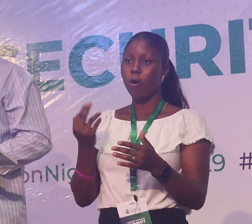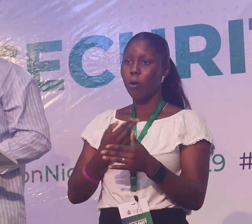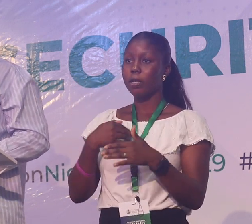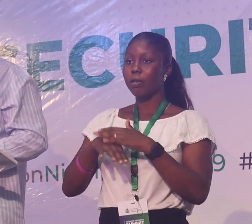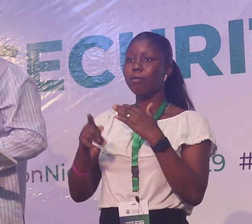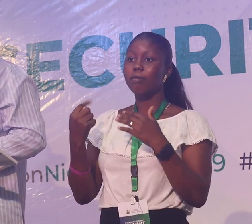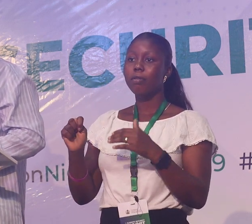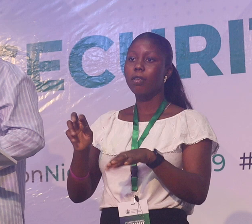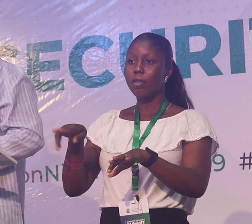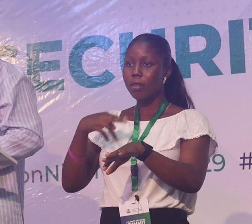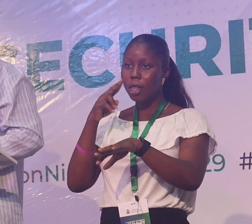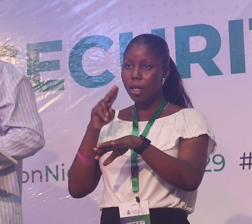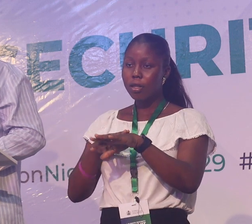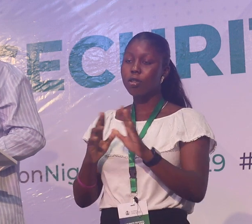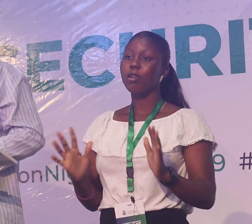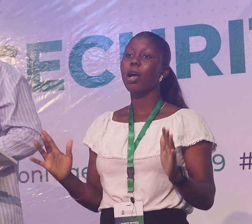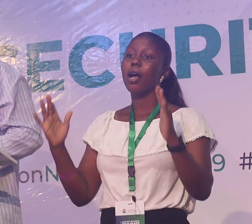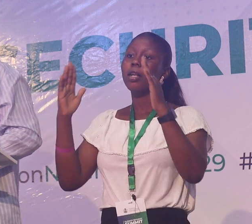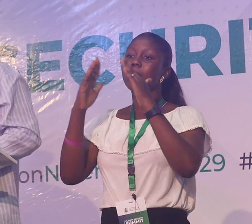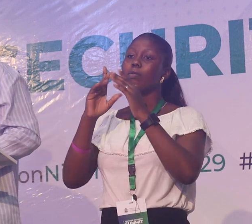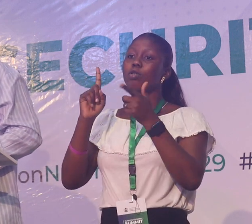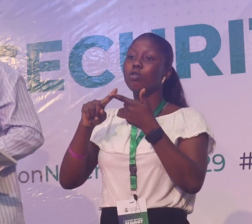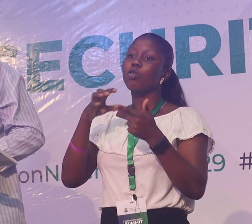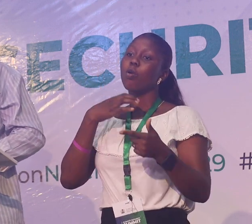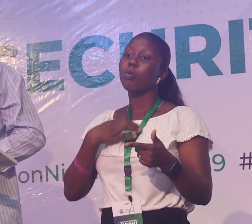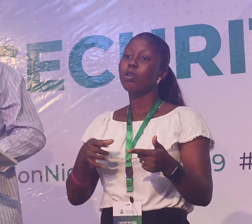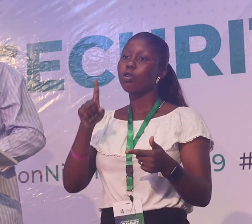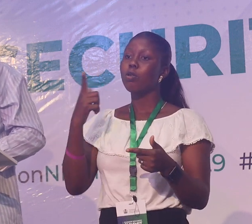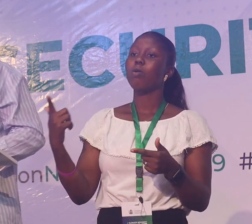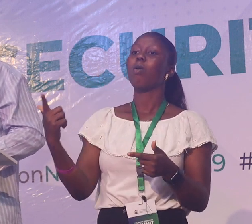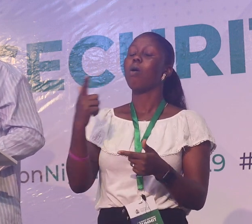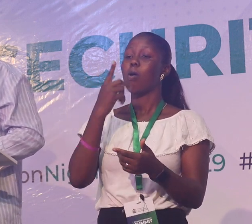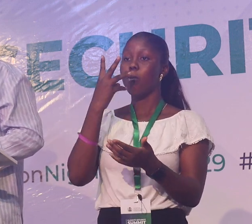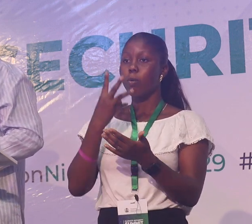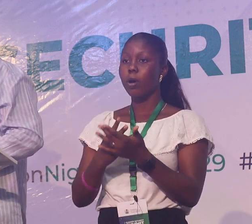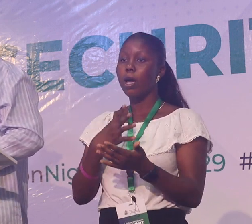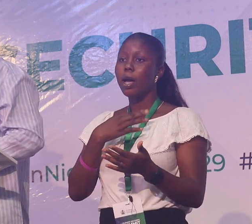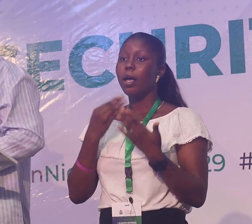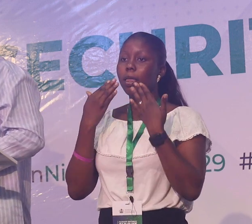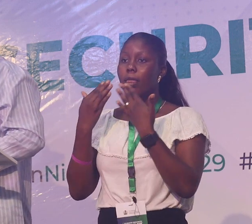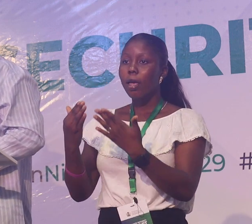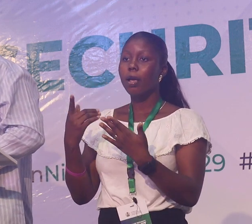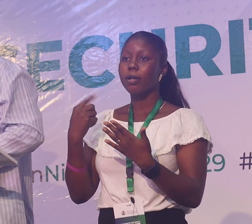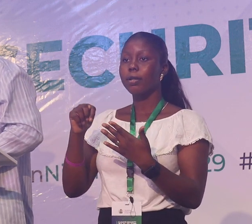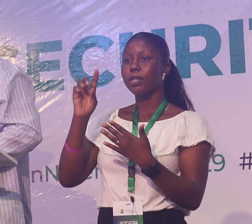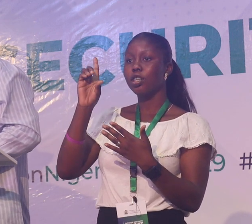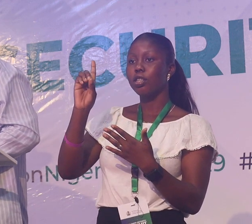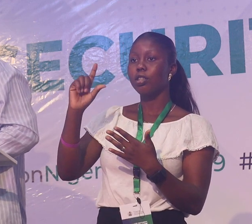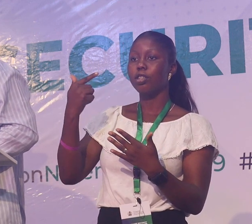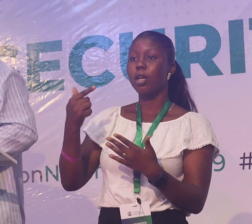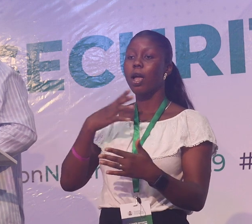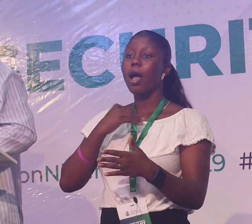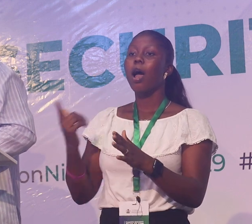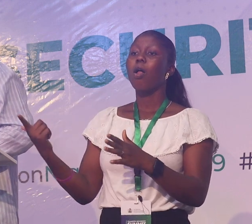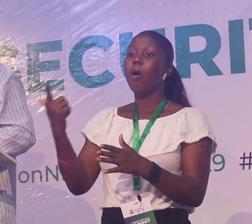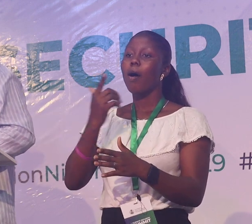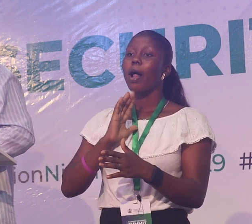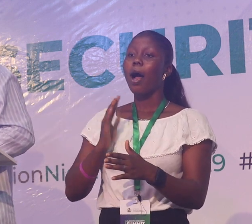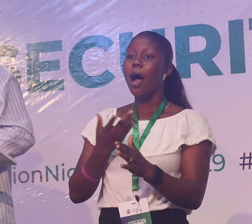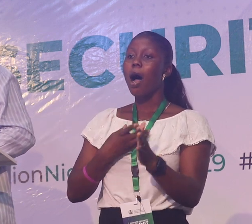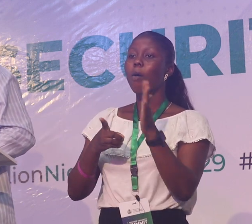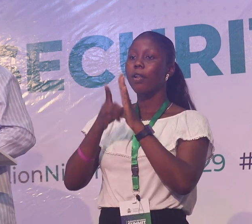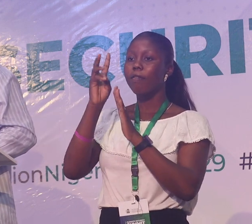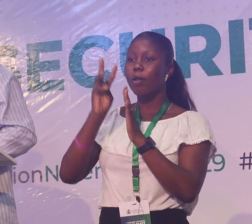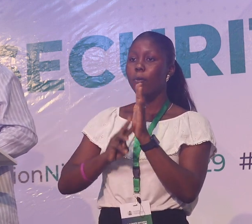Assembly to wish you all well, to thank the DG and all our development partners,